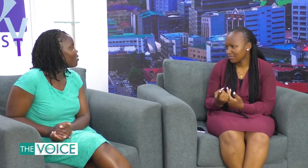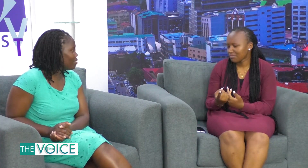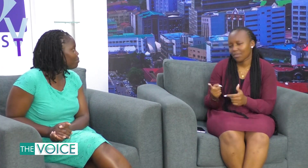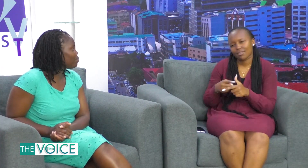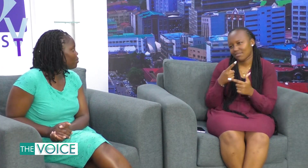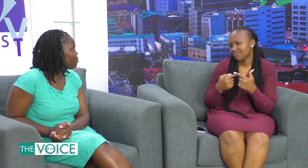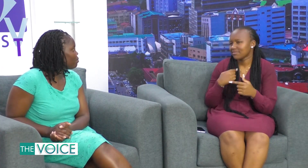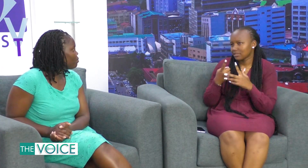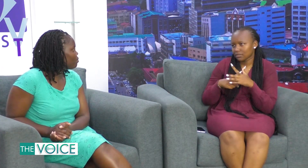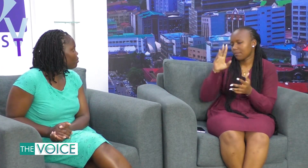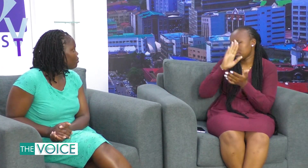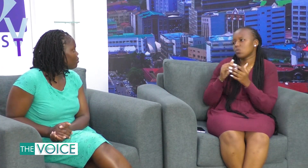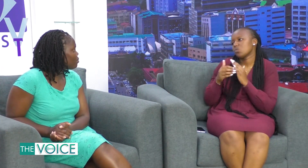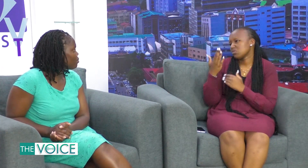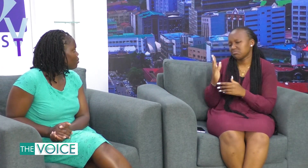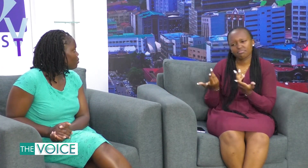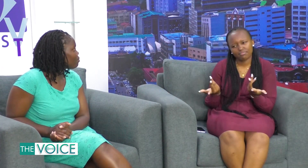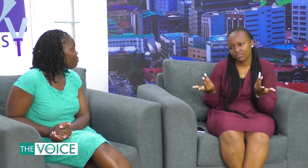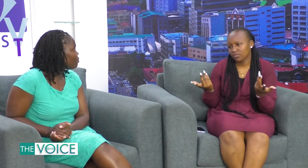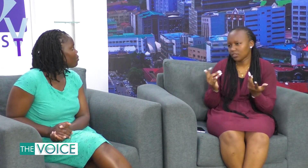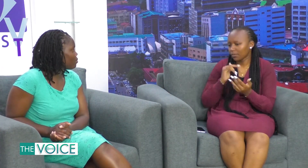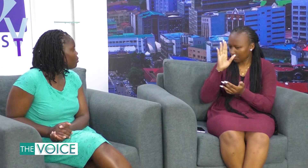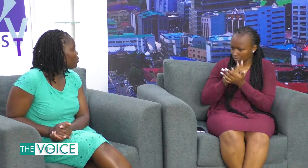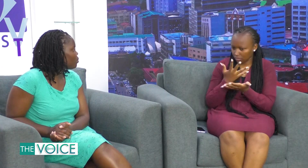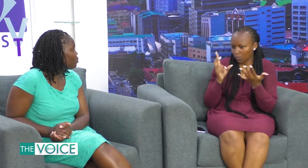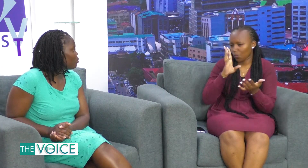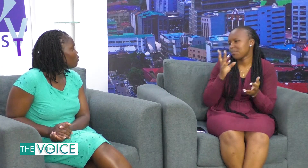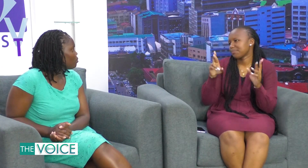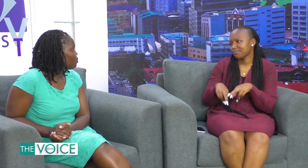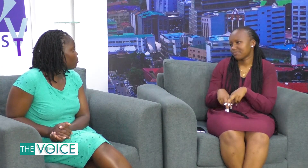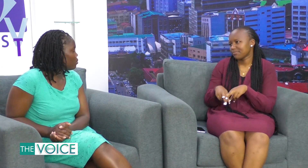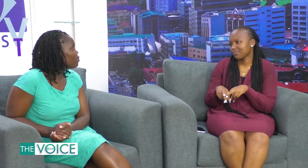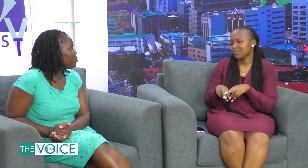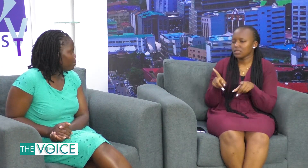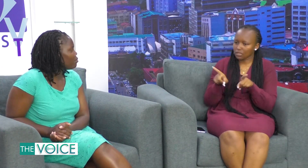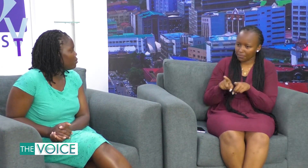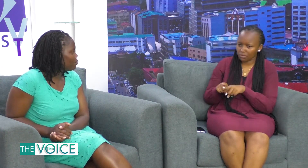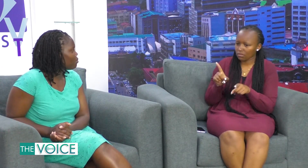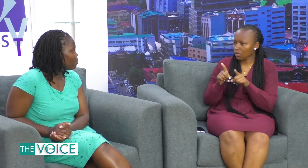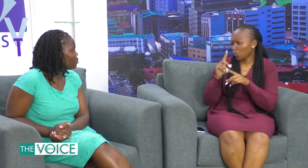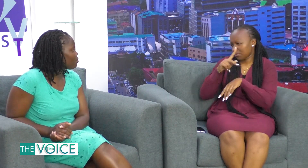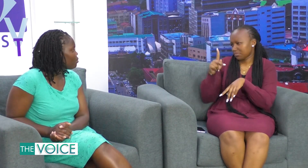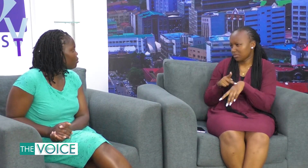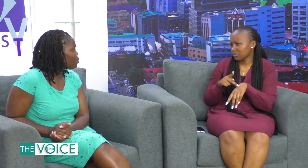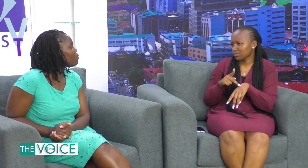everything in the right time. So, and for me, I believe in God, And I believe that everything